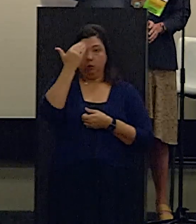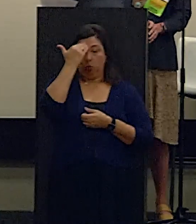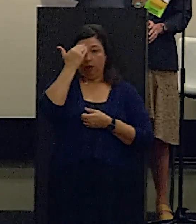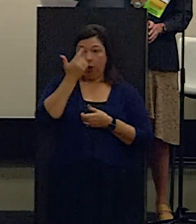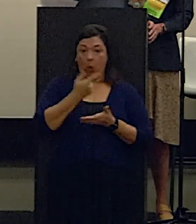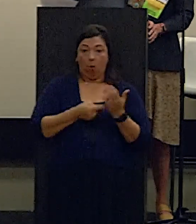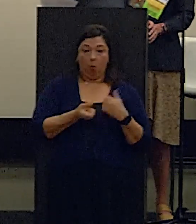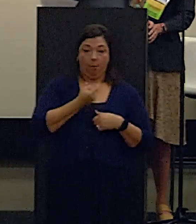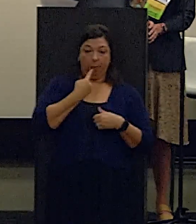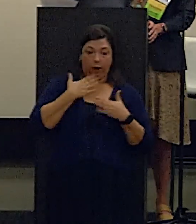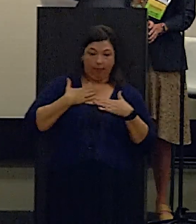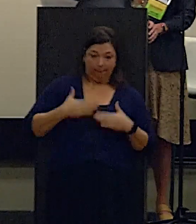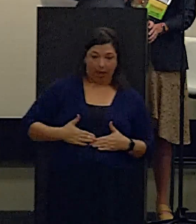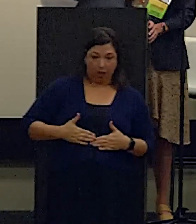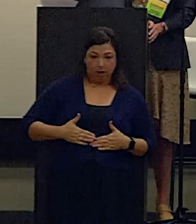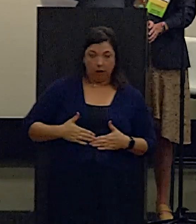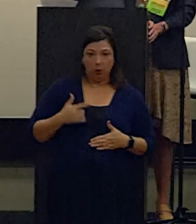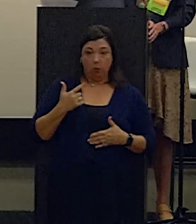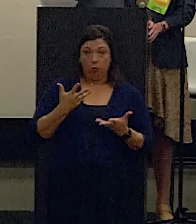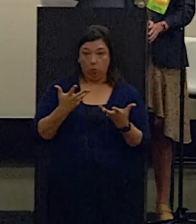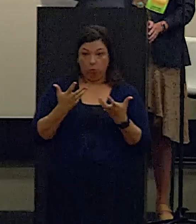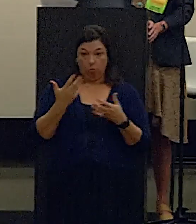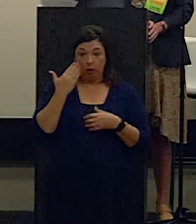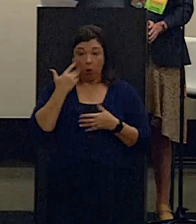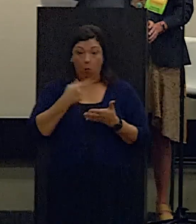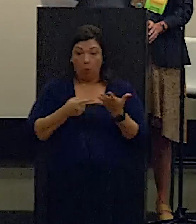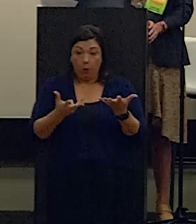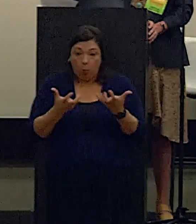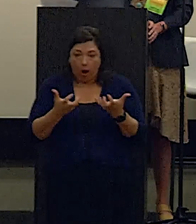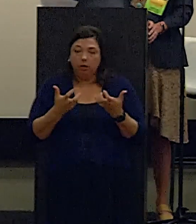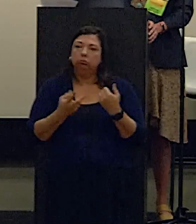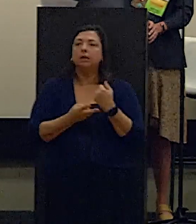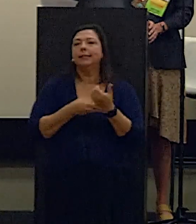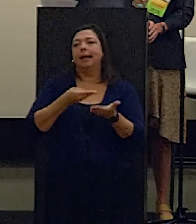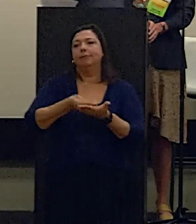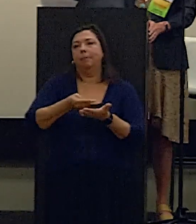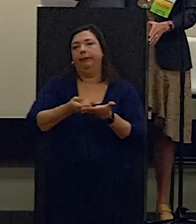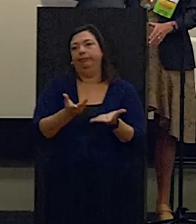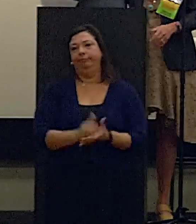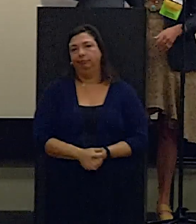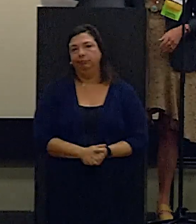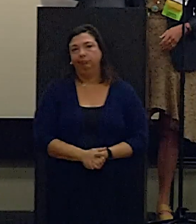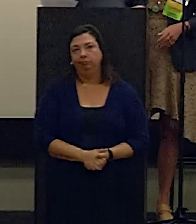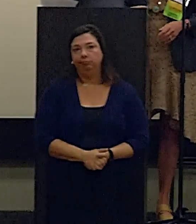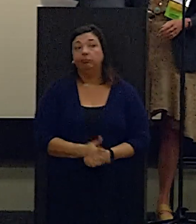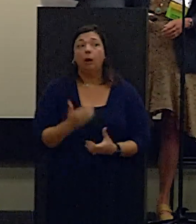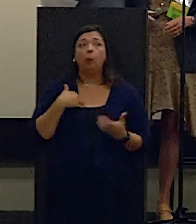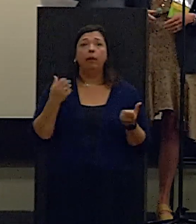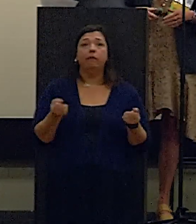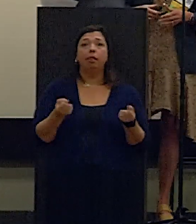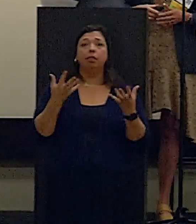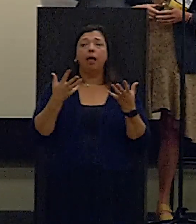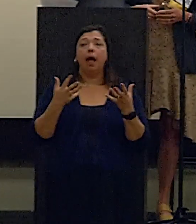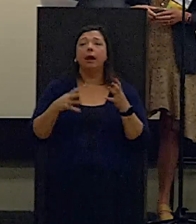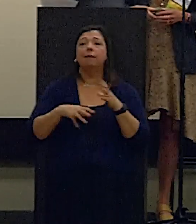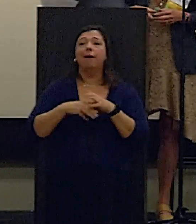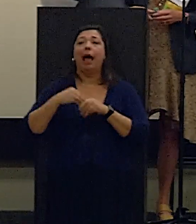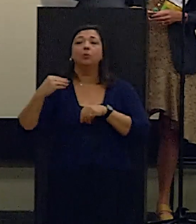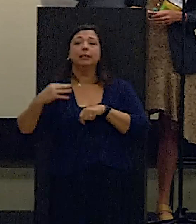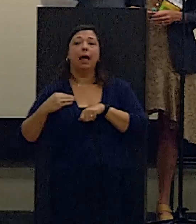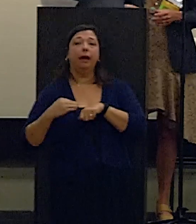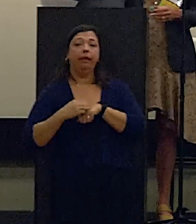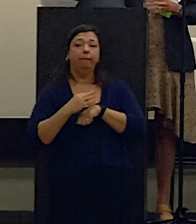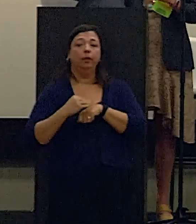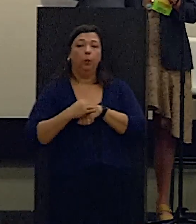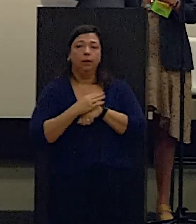we know what we want to put in our body, and it saves us money. We have lots of outside influences